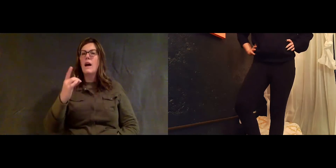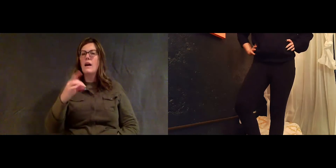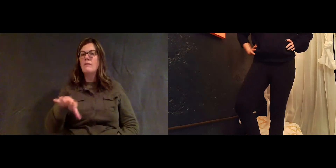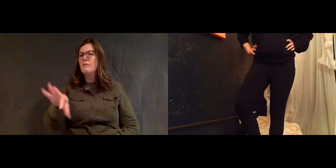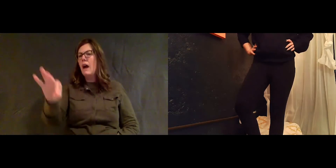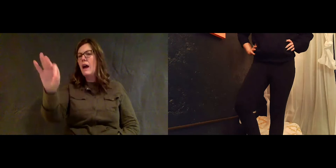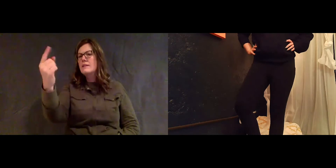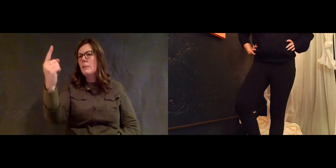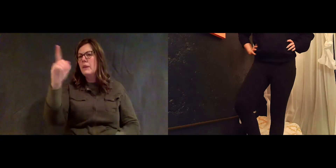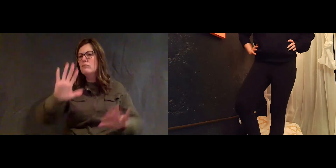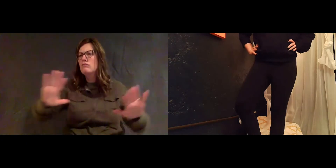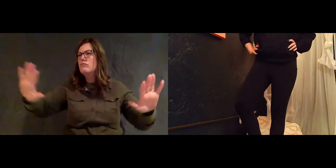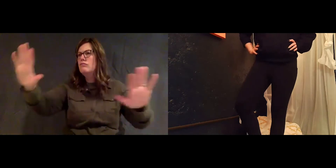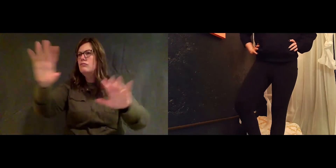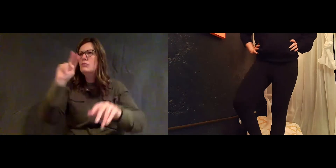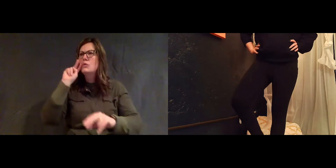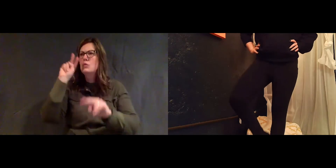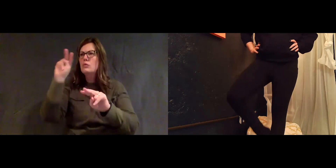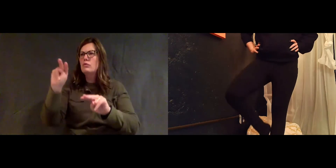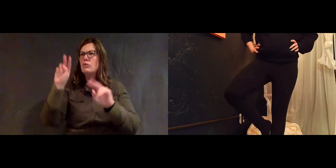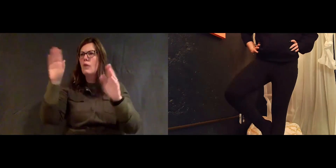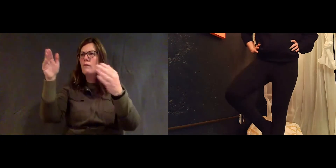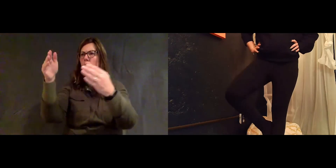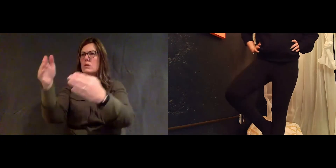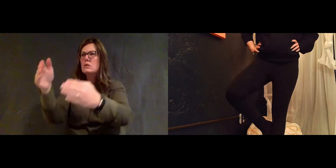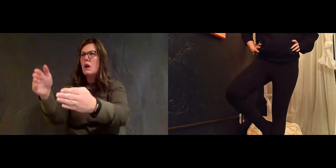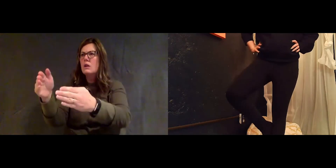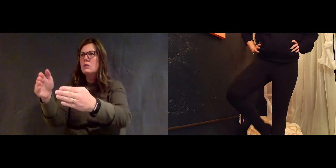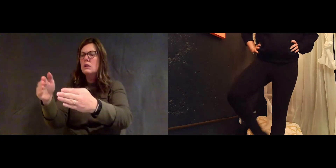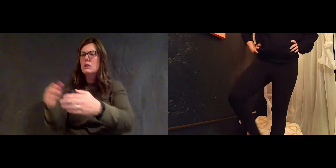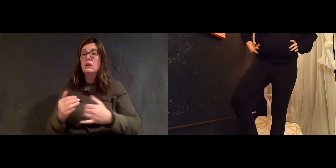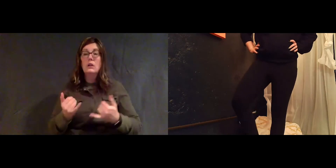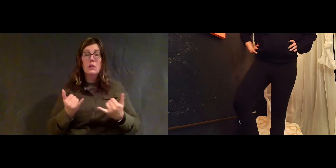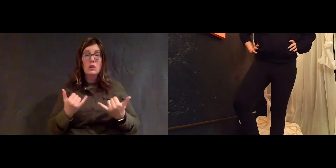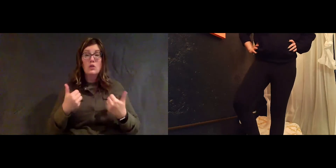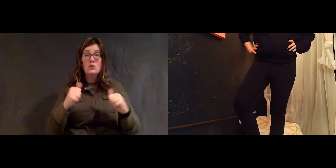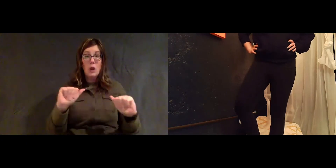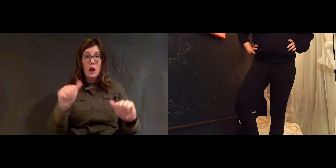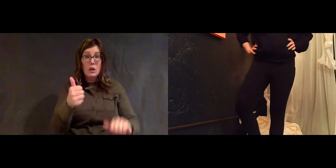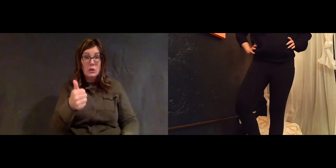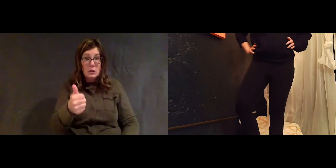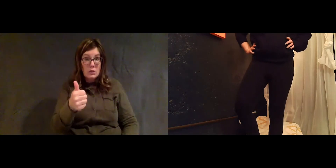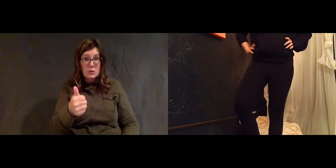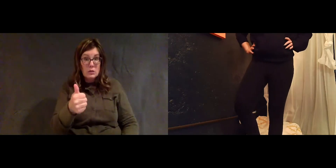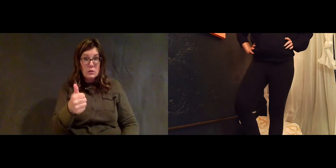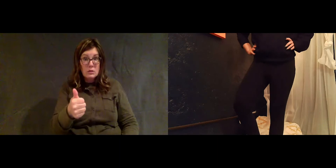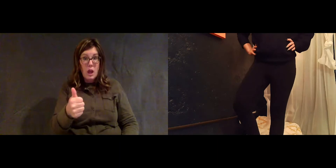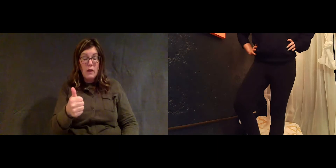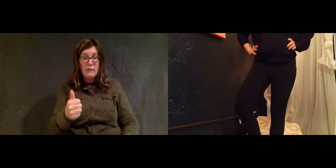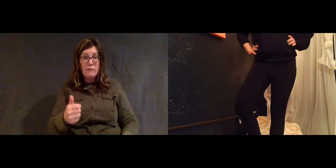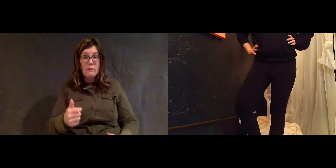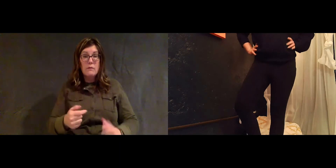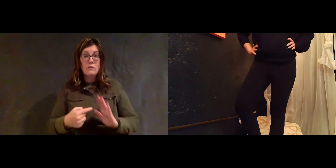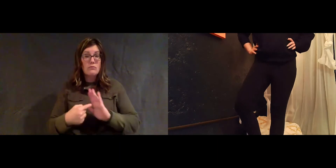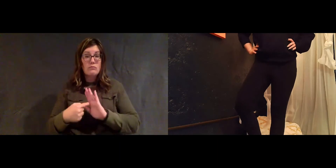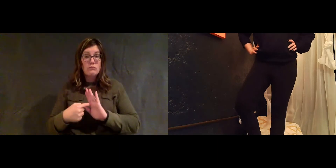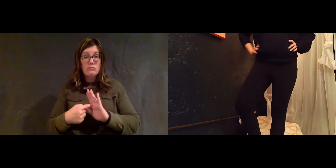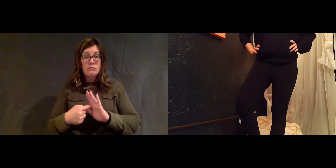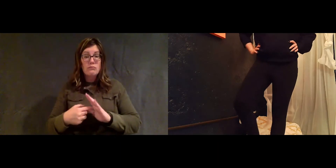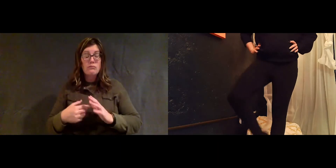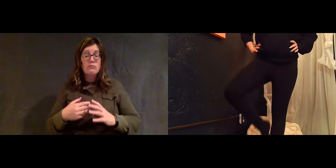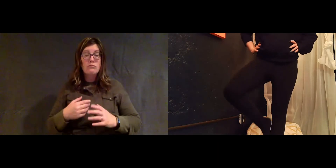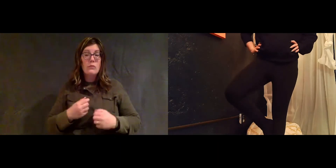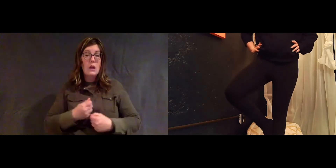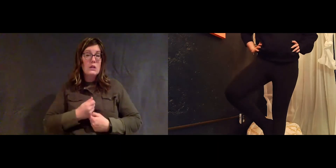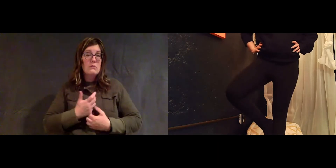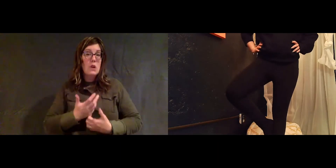moving. And then you can play around with some self-expression here in this tree pose. You can keep your toes on the